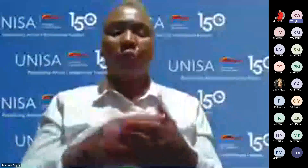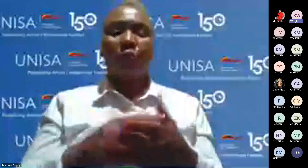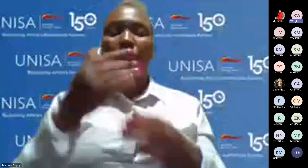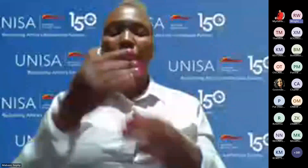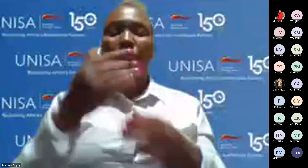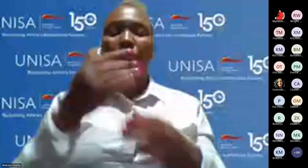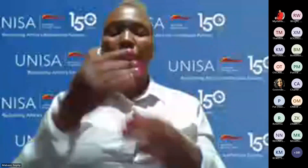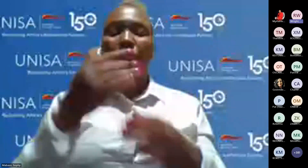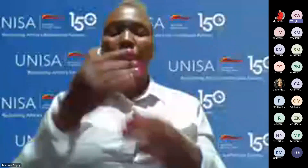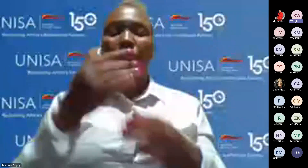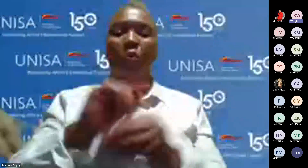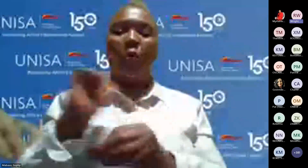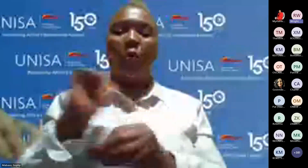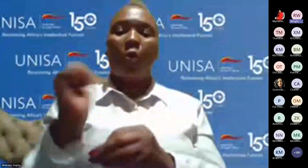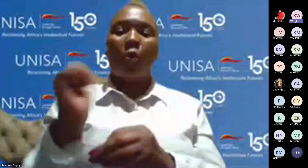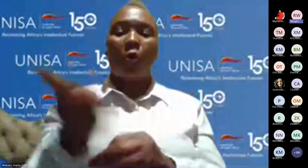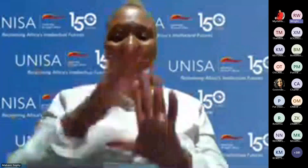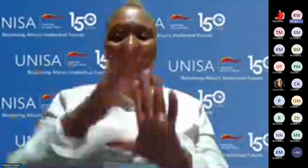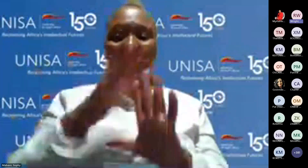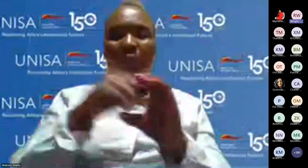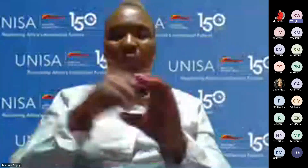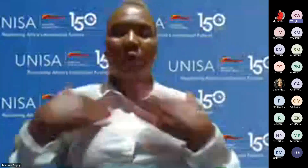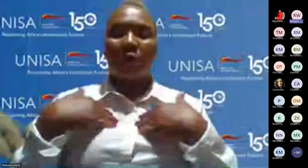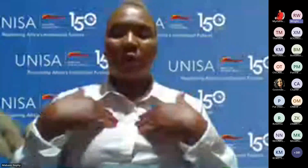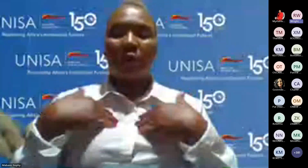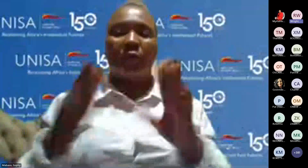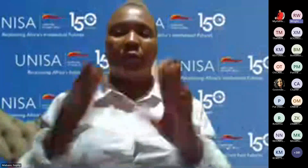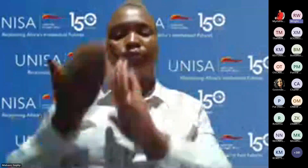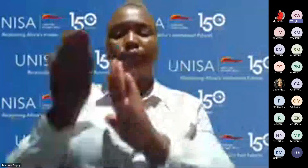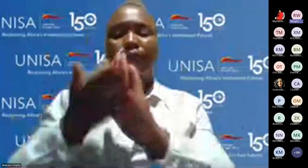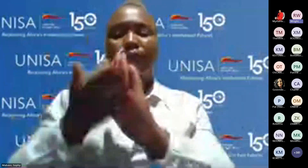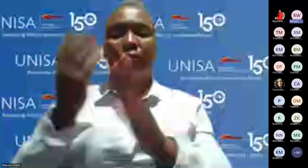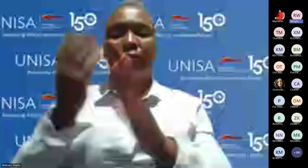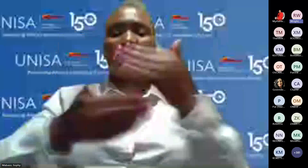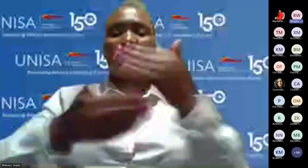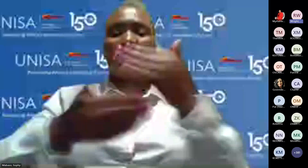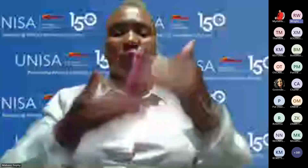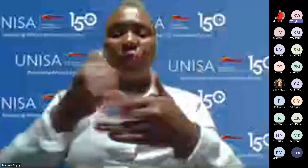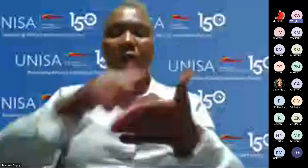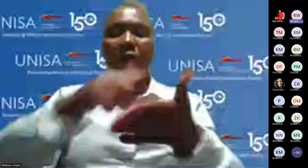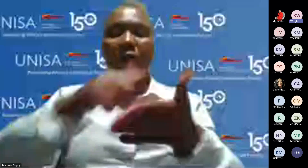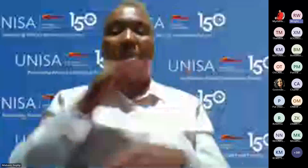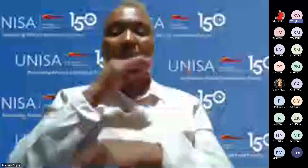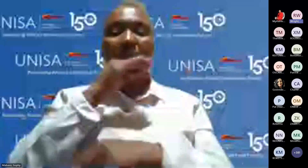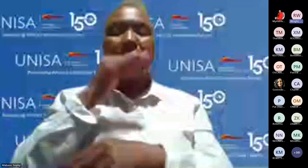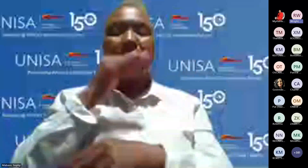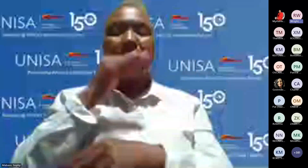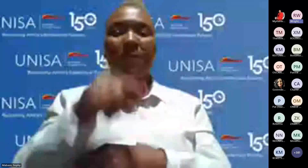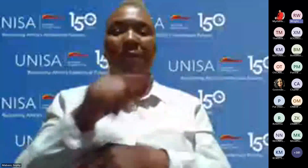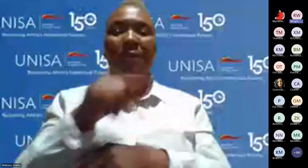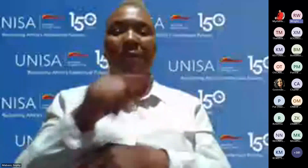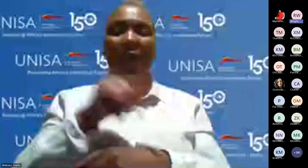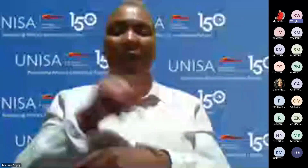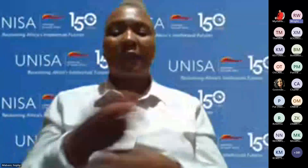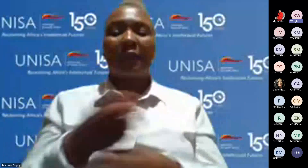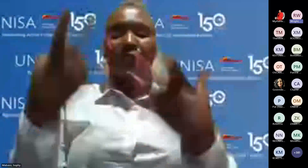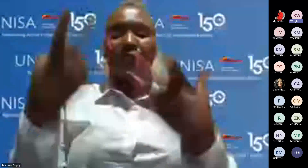that's on there. And then you start the upload process with the app. So that means you've already now submitted on My